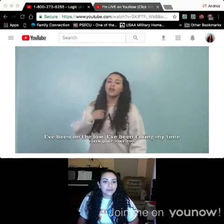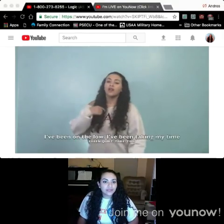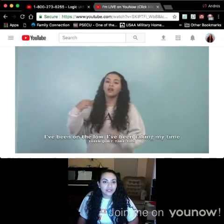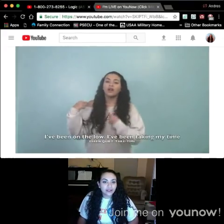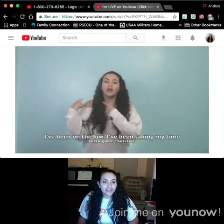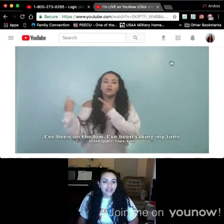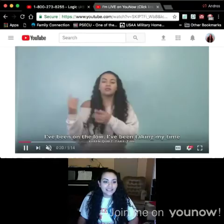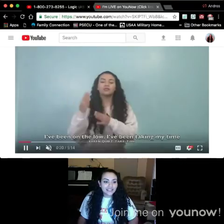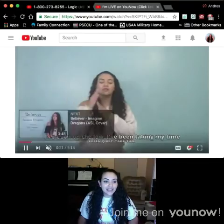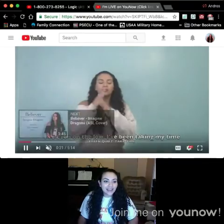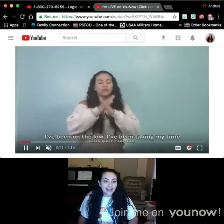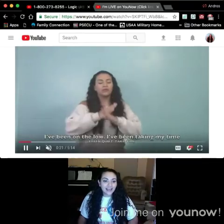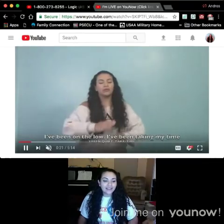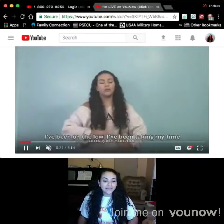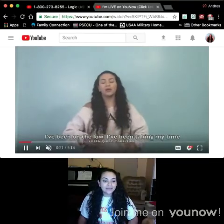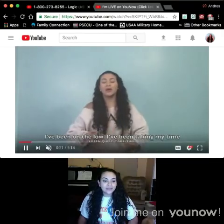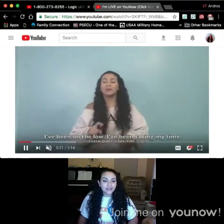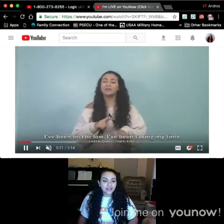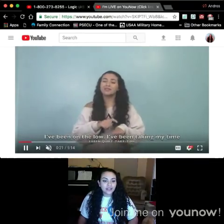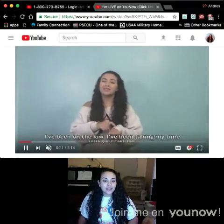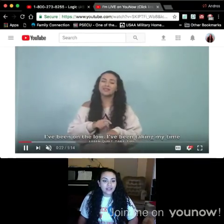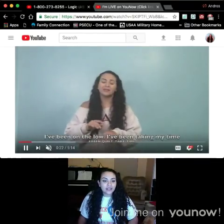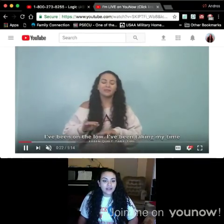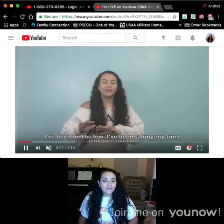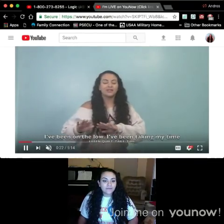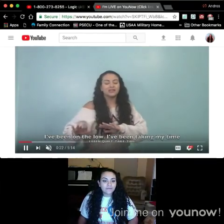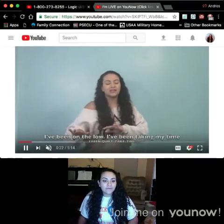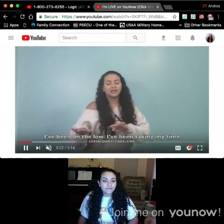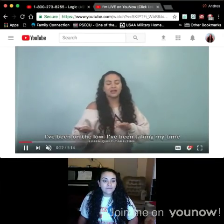Okay, I'm just reading all your chats. Yay!